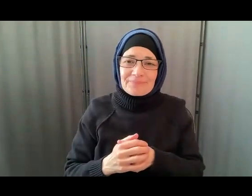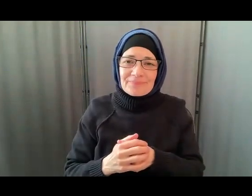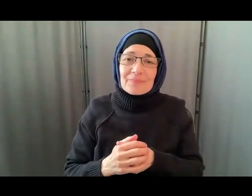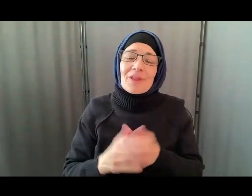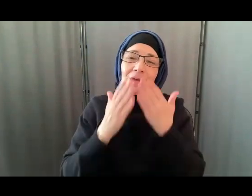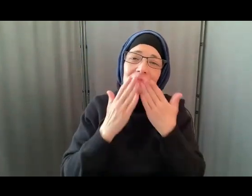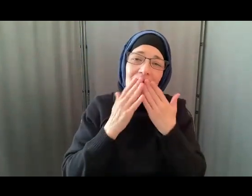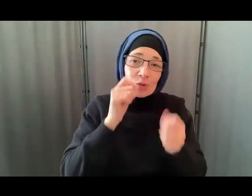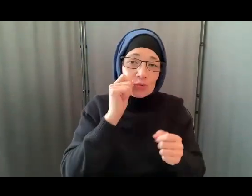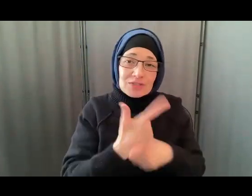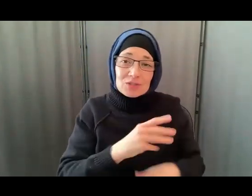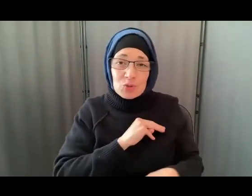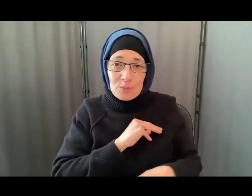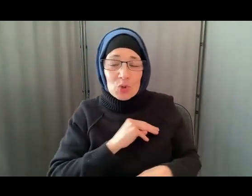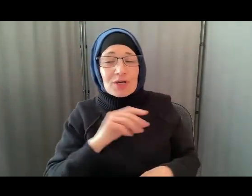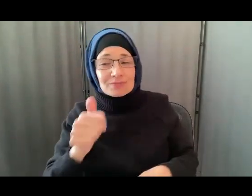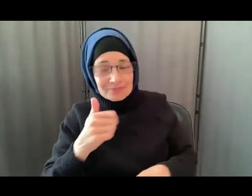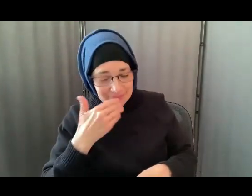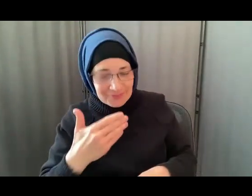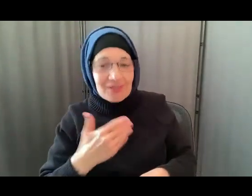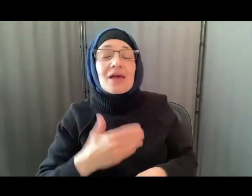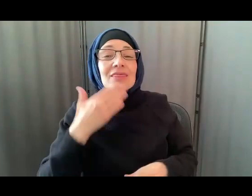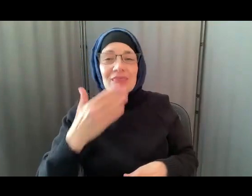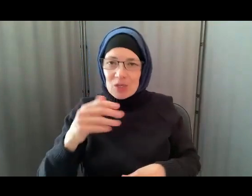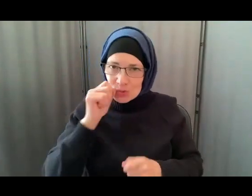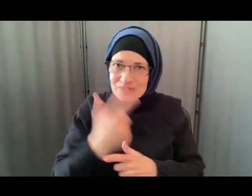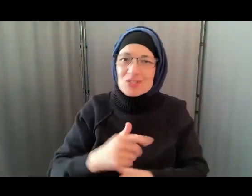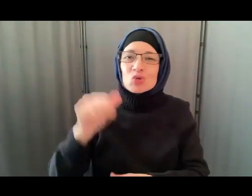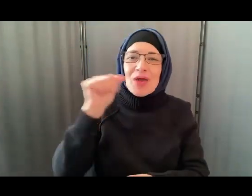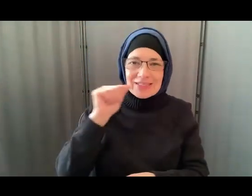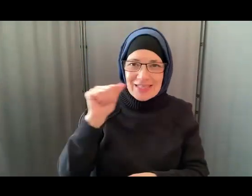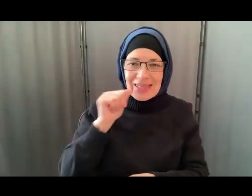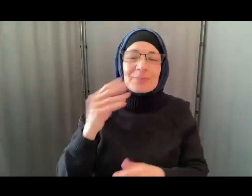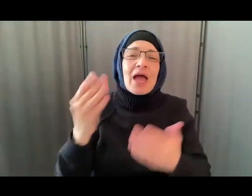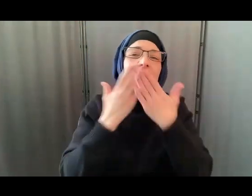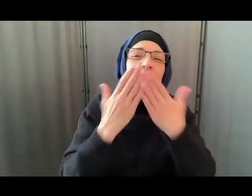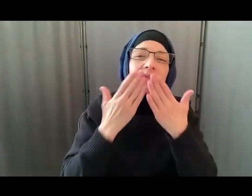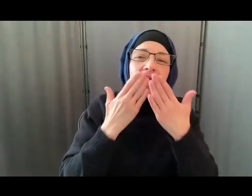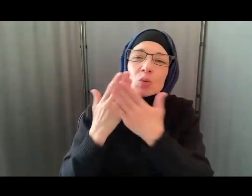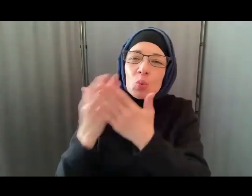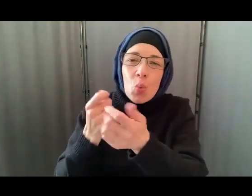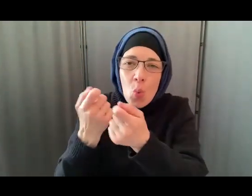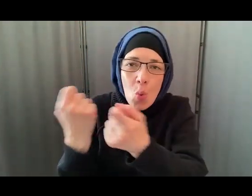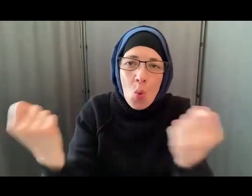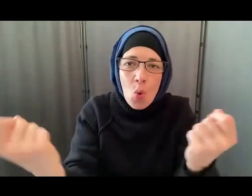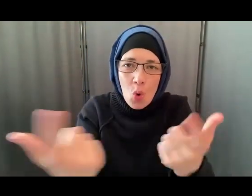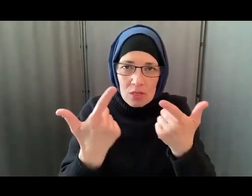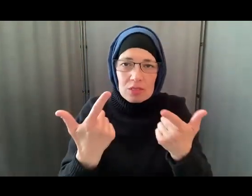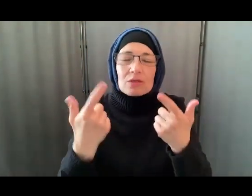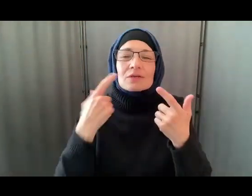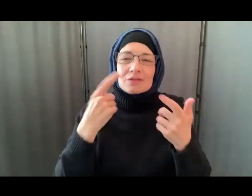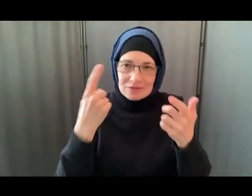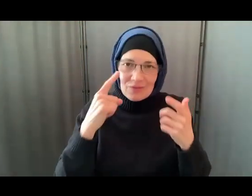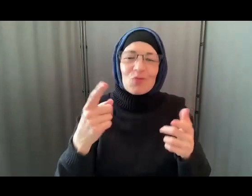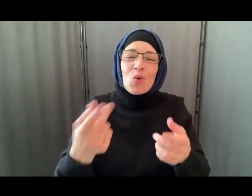Thank you, Sister Muna. Thank you, Sister Andalib. And thank you all for coming back to this